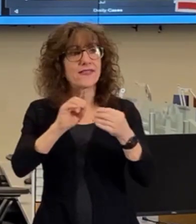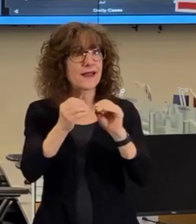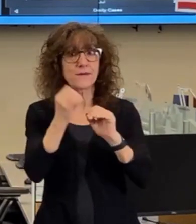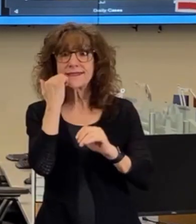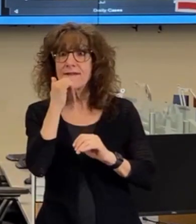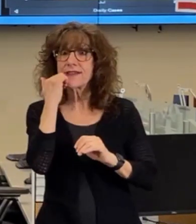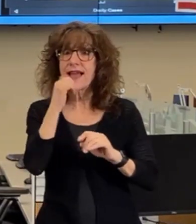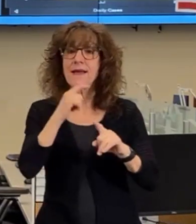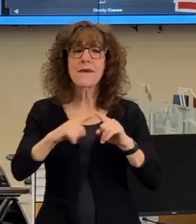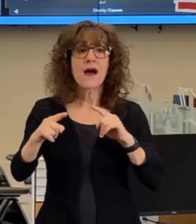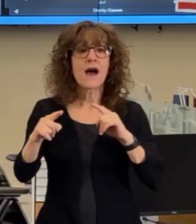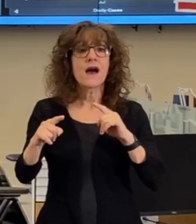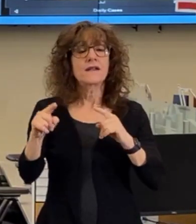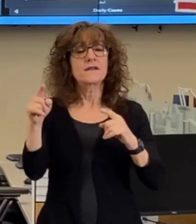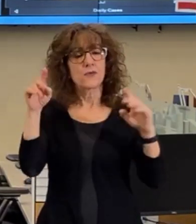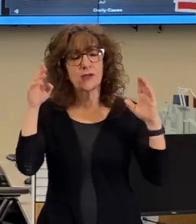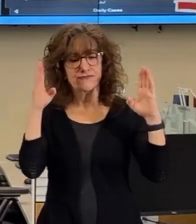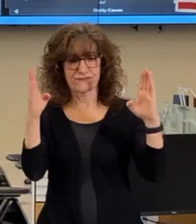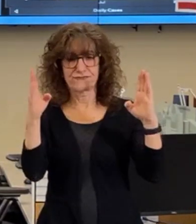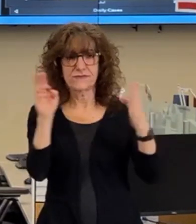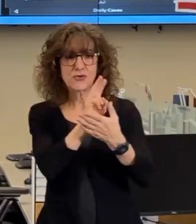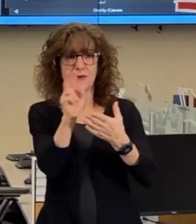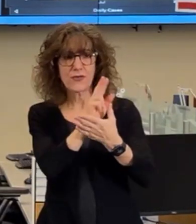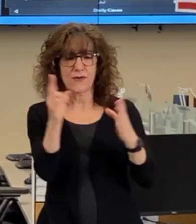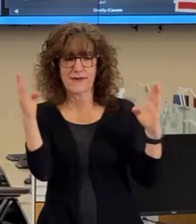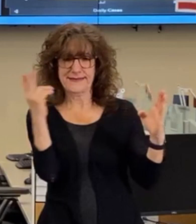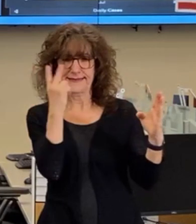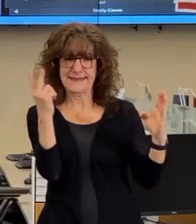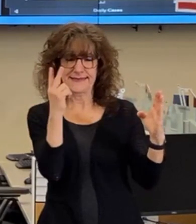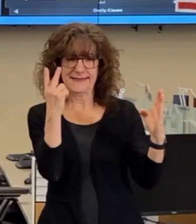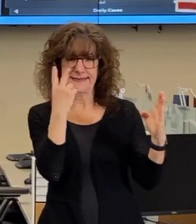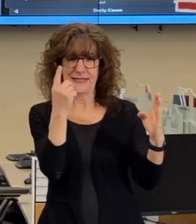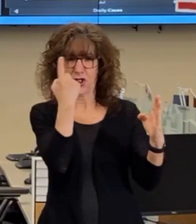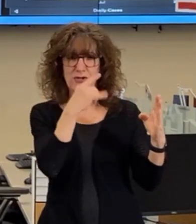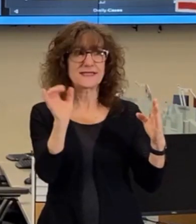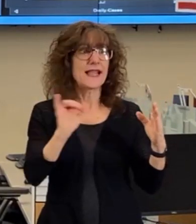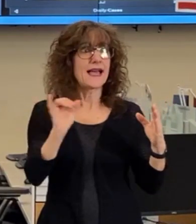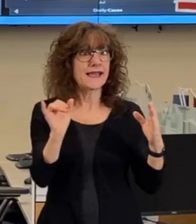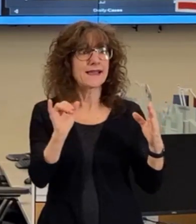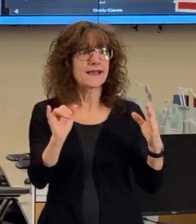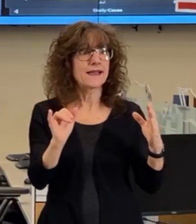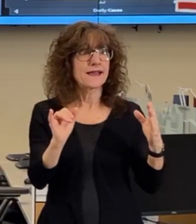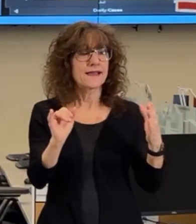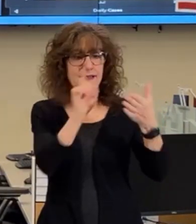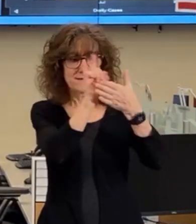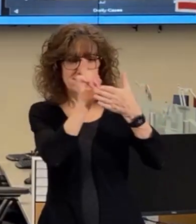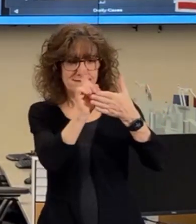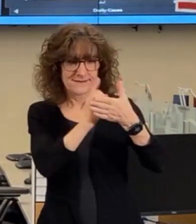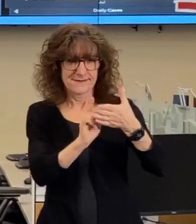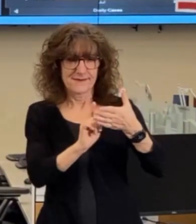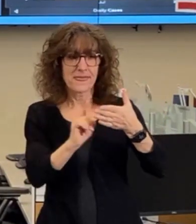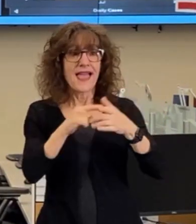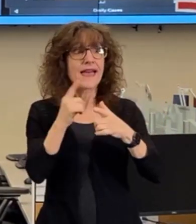day, but we really work on sort of a 2 to 3 week period and looking to see what the 2 to 3 week period reveals to us. And from